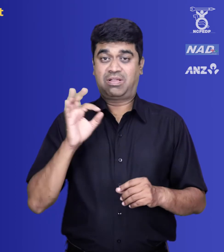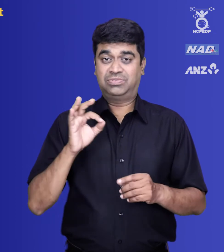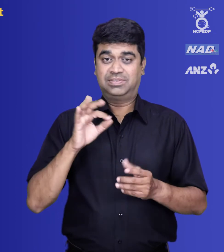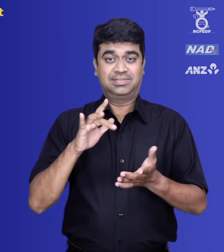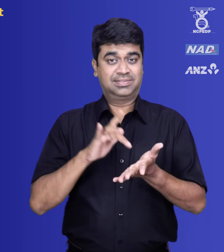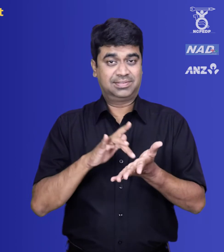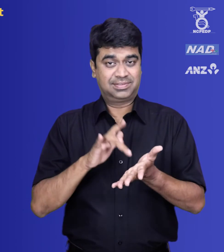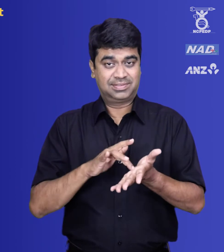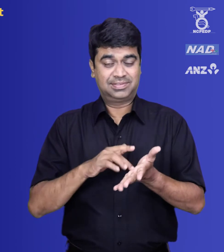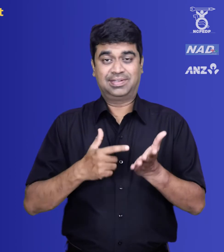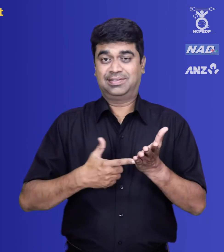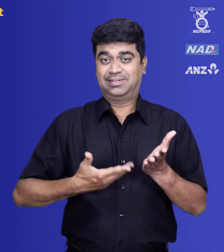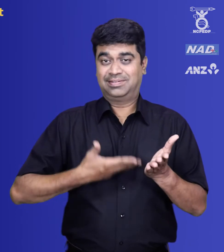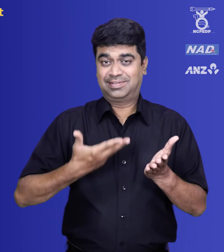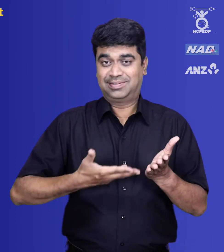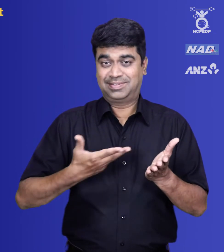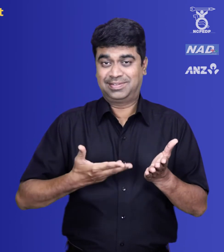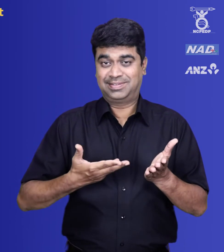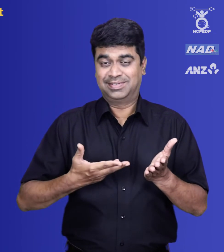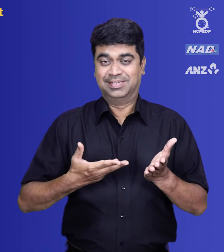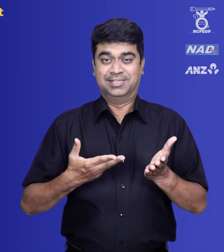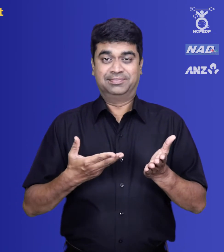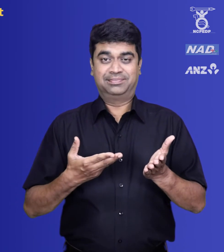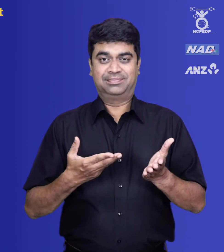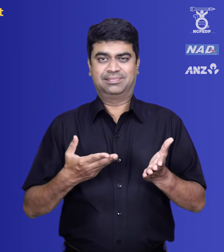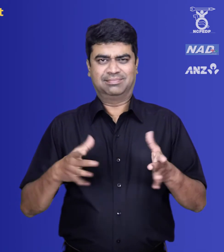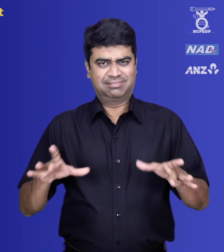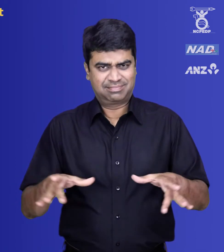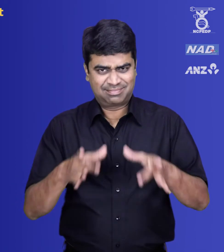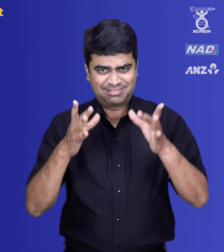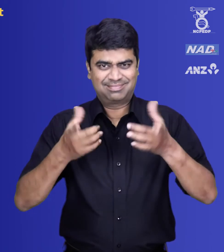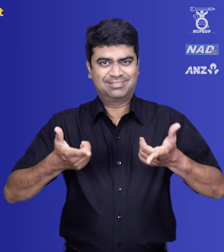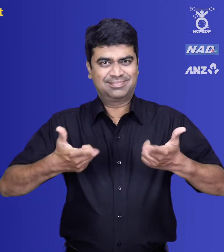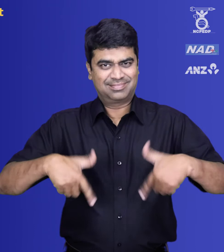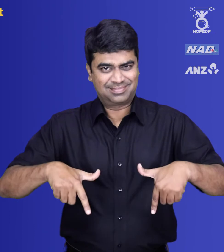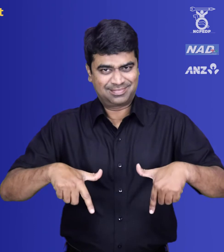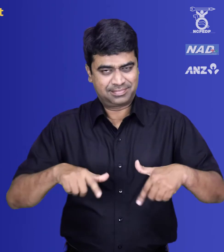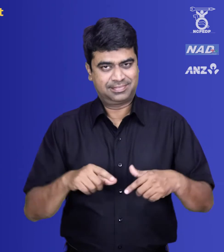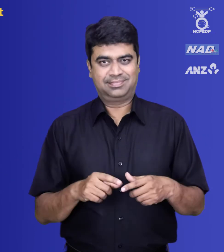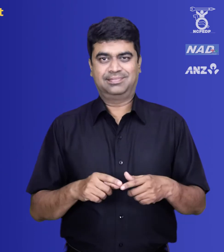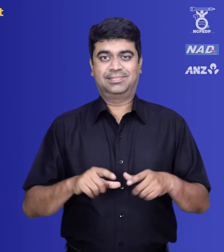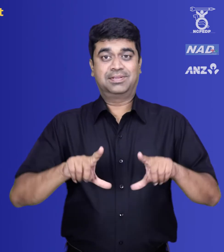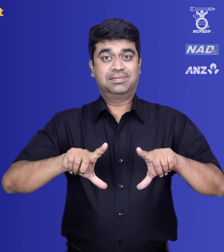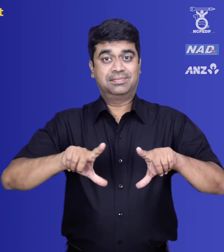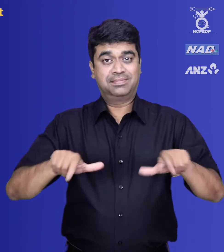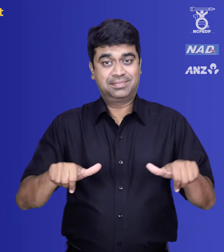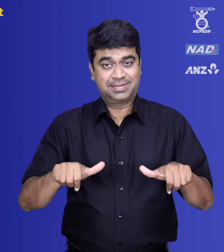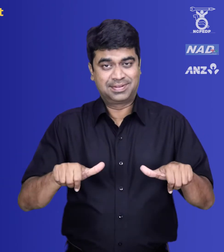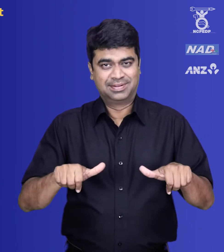mandate training on disability rights in all courses for the training of Panchayati Raj